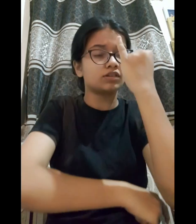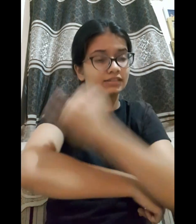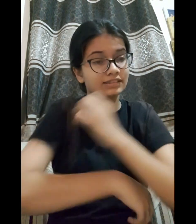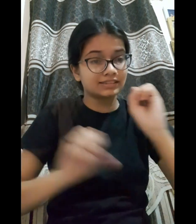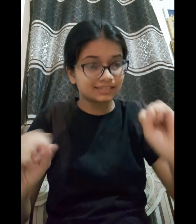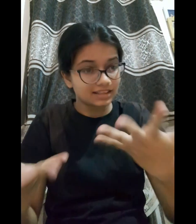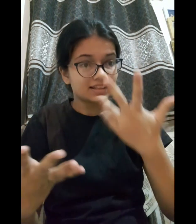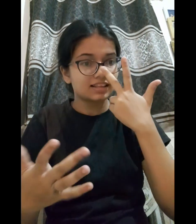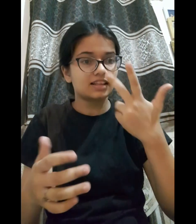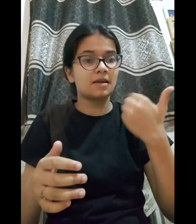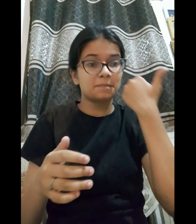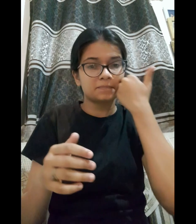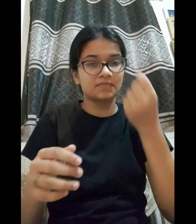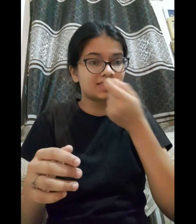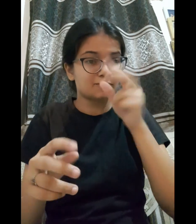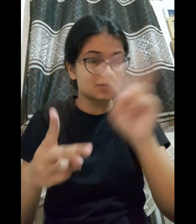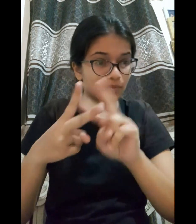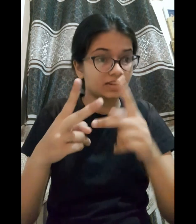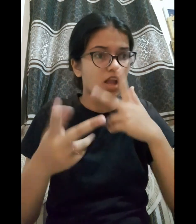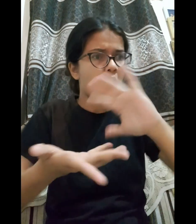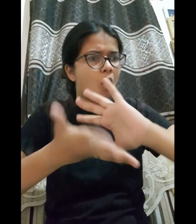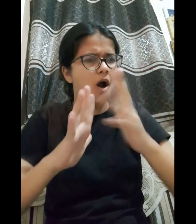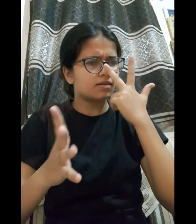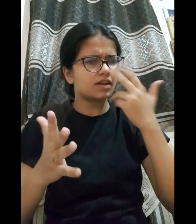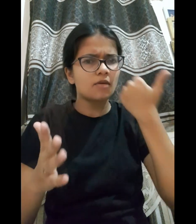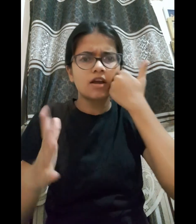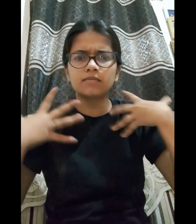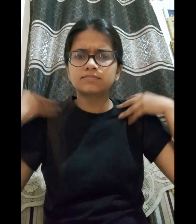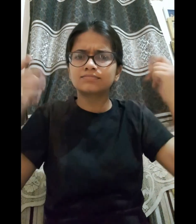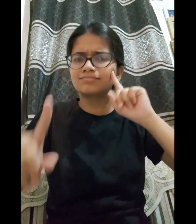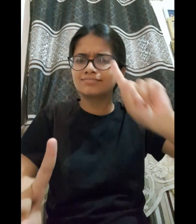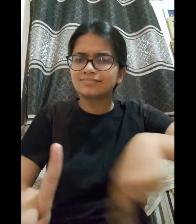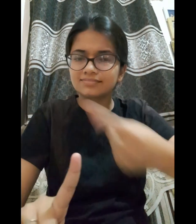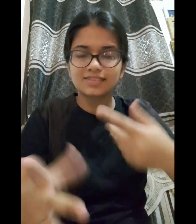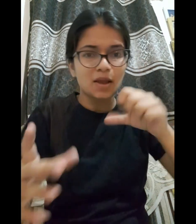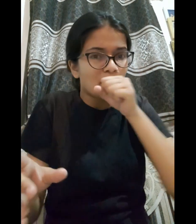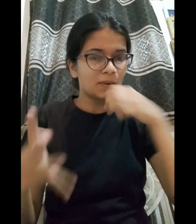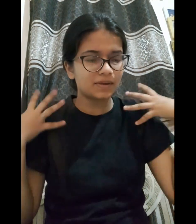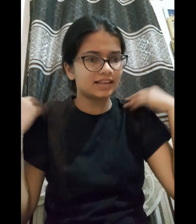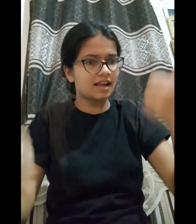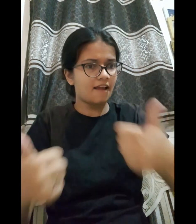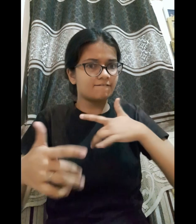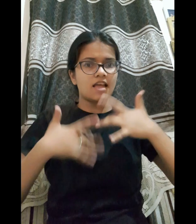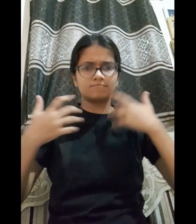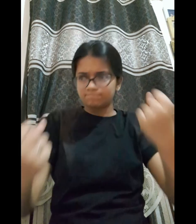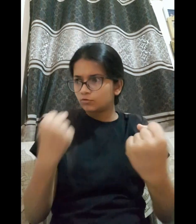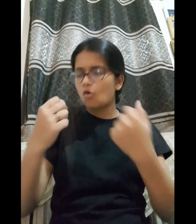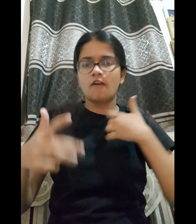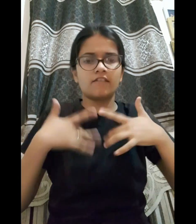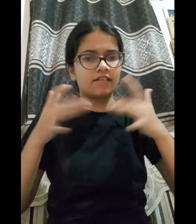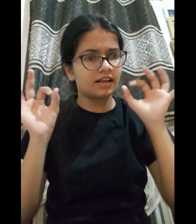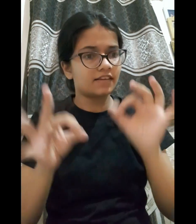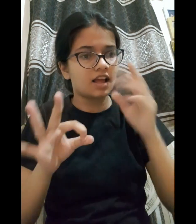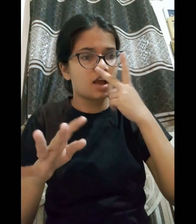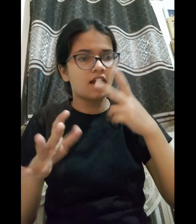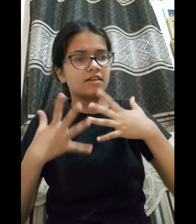started the anticoagulants, dramatically they become better. Oh, their fever is gone next day. Their cough is better. They feel better. They are stronger. They are